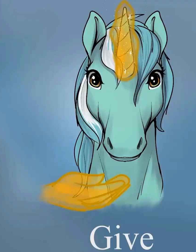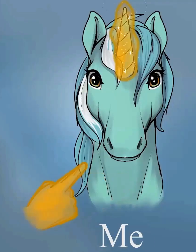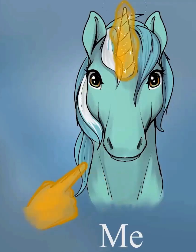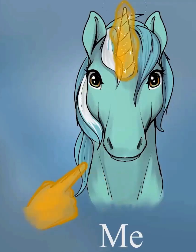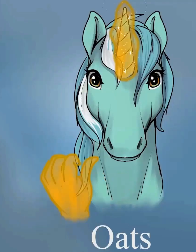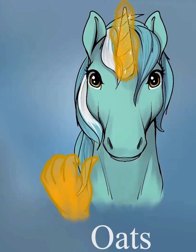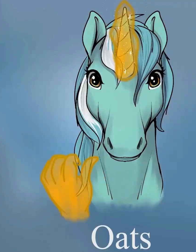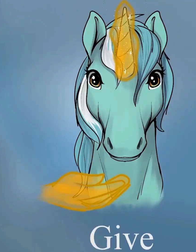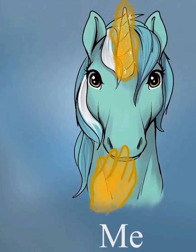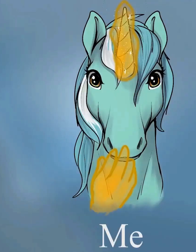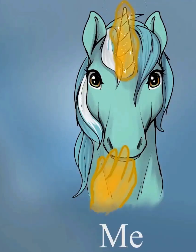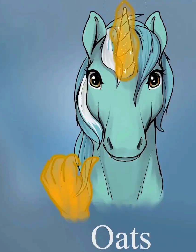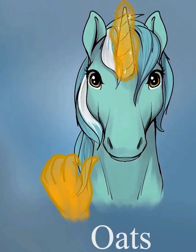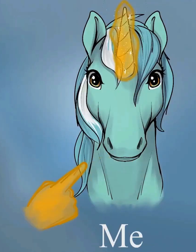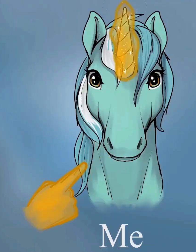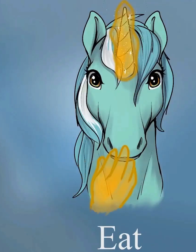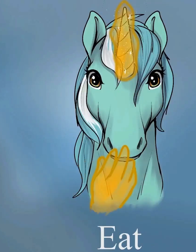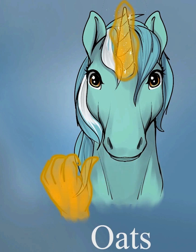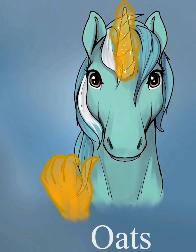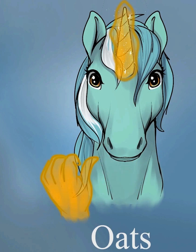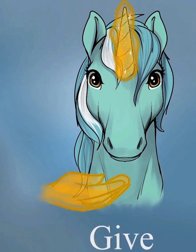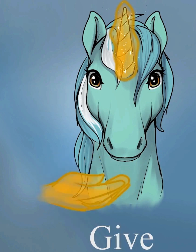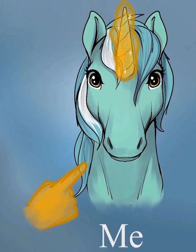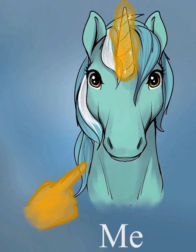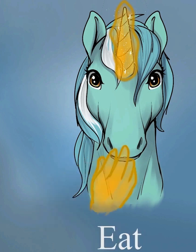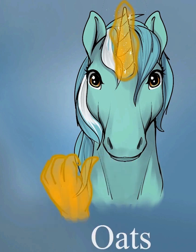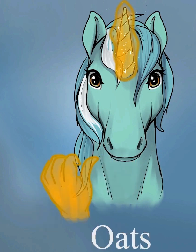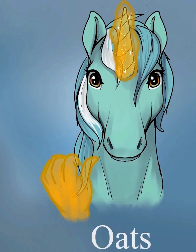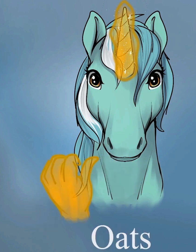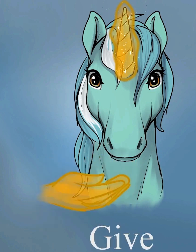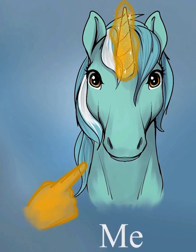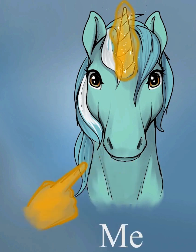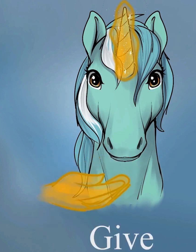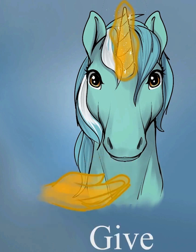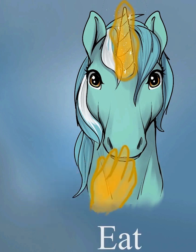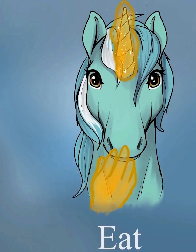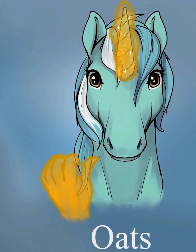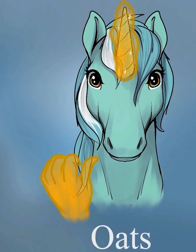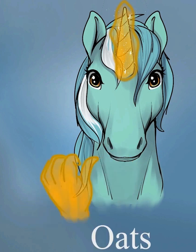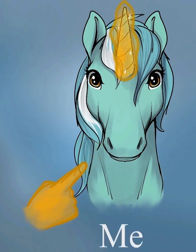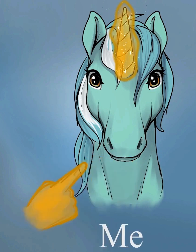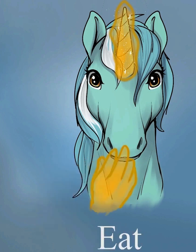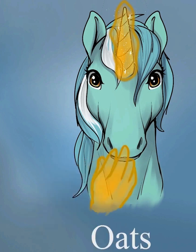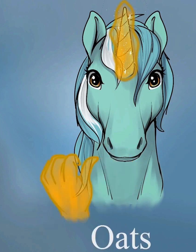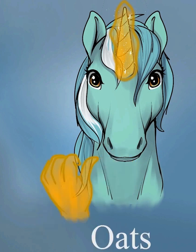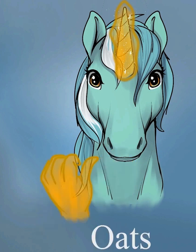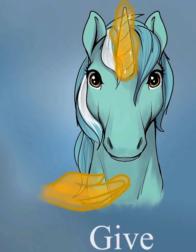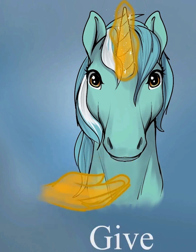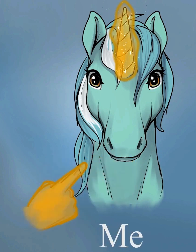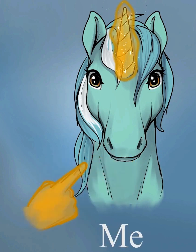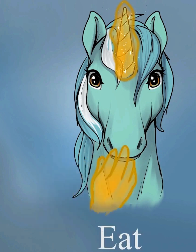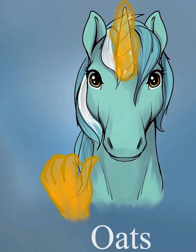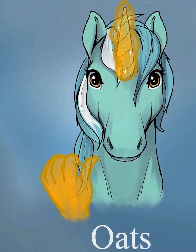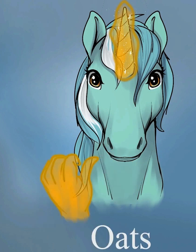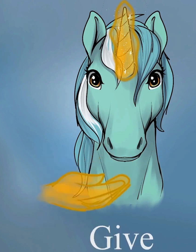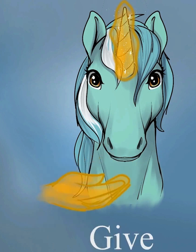Give me oats, give me oats, me oats, give me oats, give me, give me oats, me oats, give me oats, give